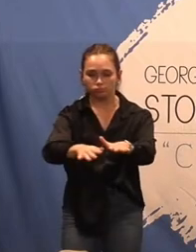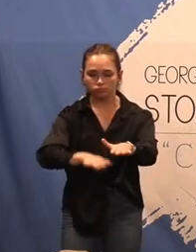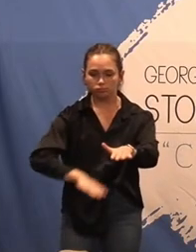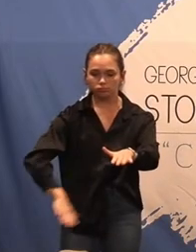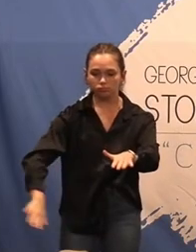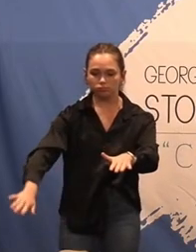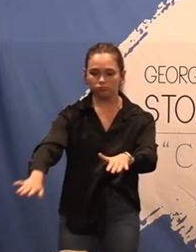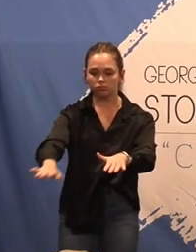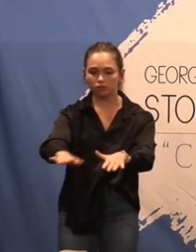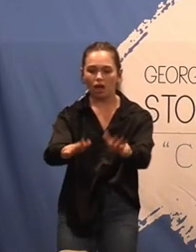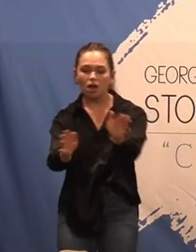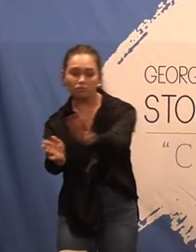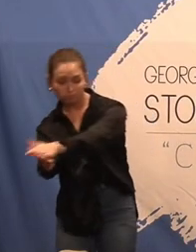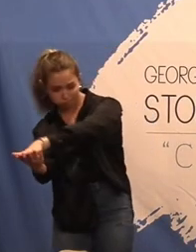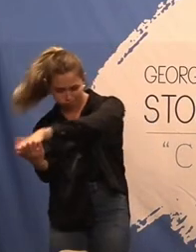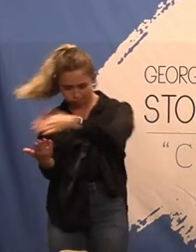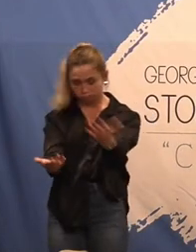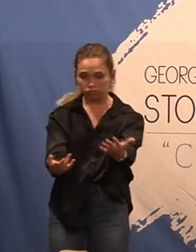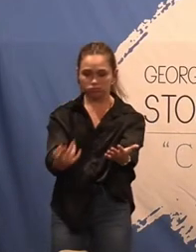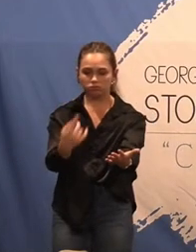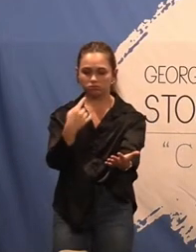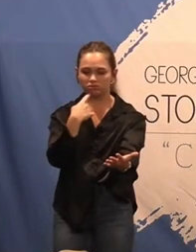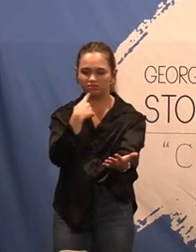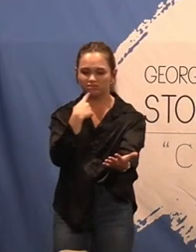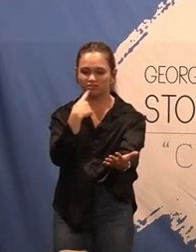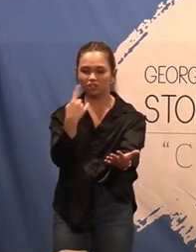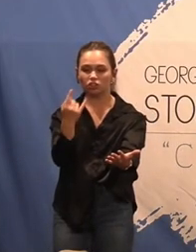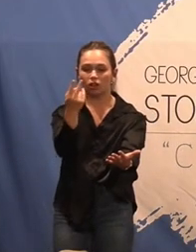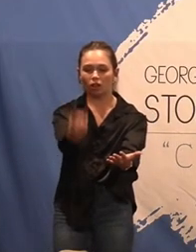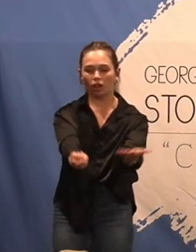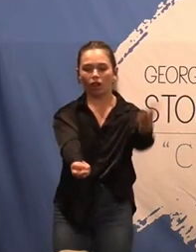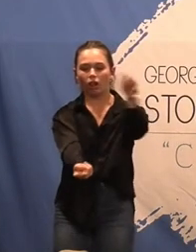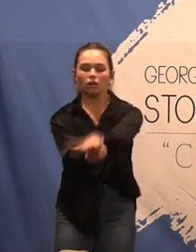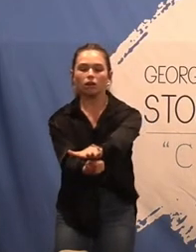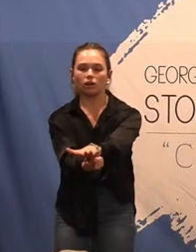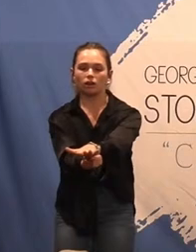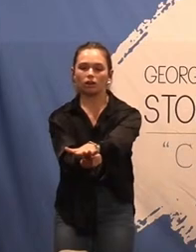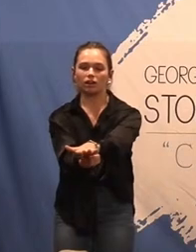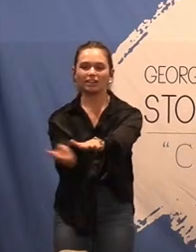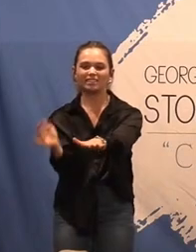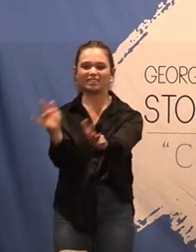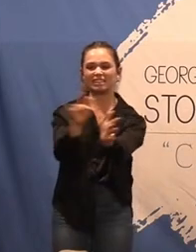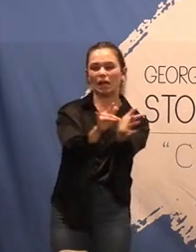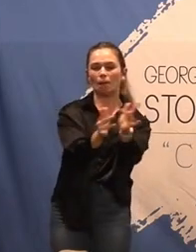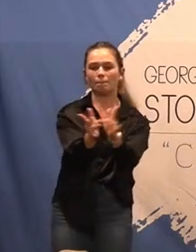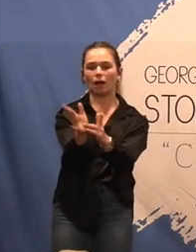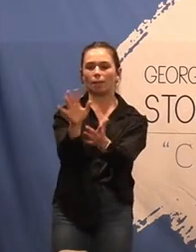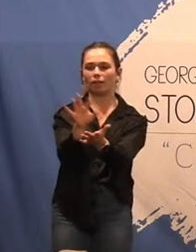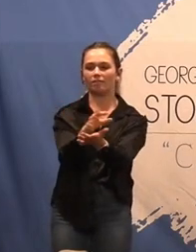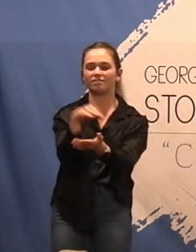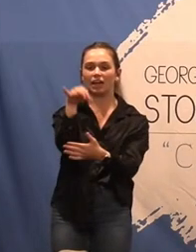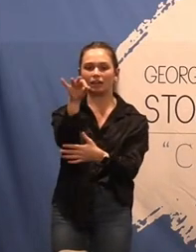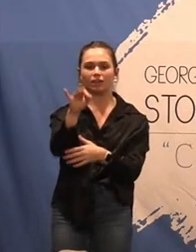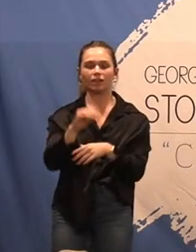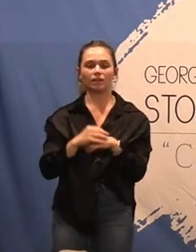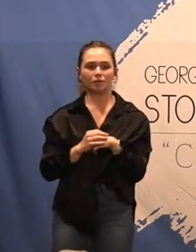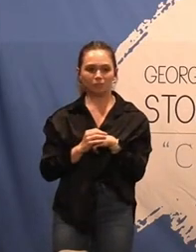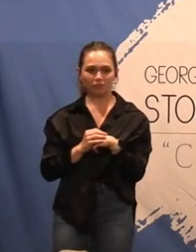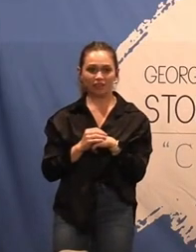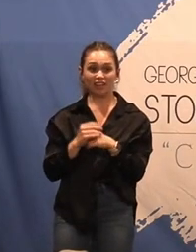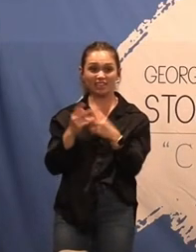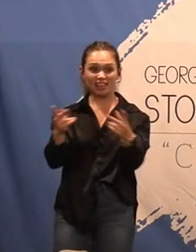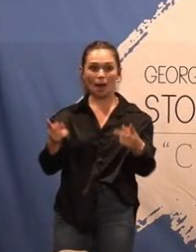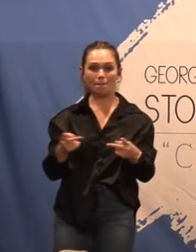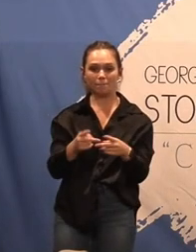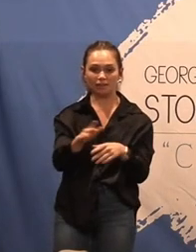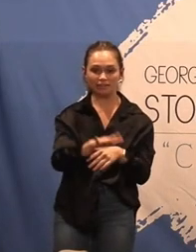like a well-thumbed book of suffering and slammed shut on her like a Bible of faith. And that place on earth